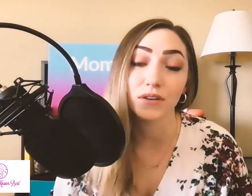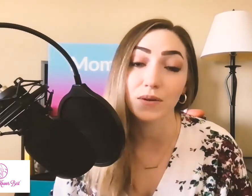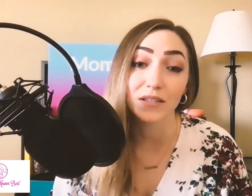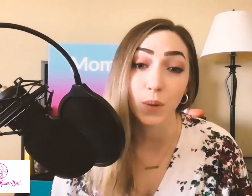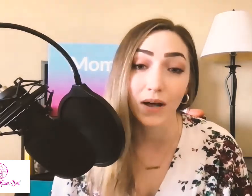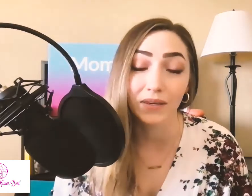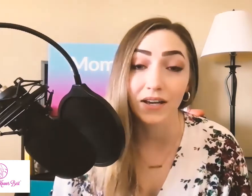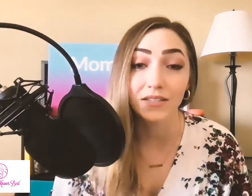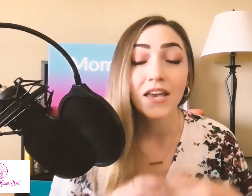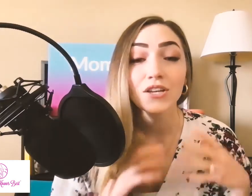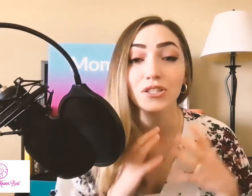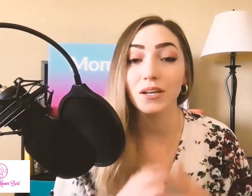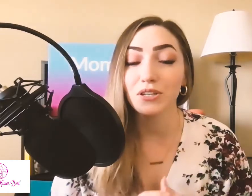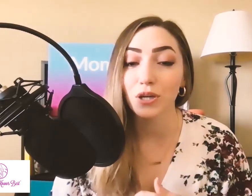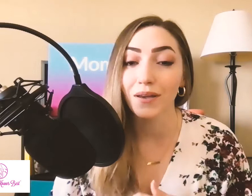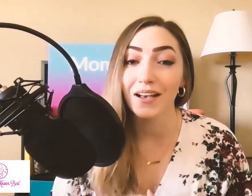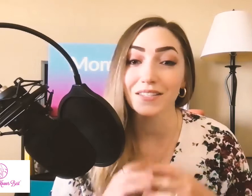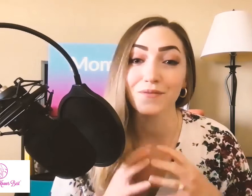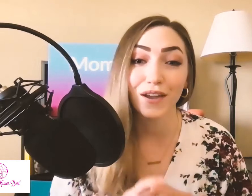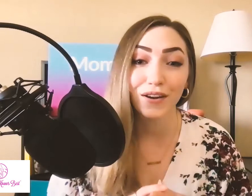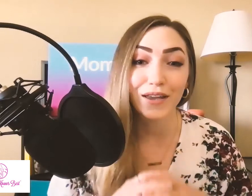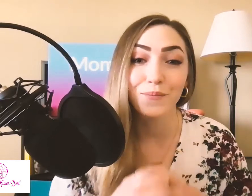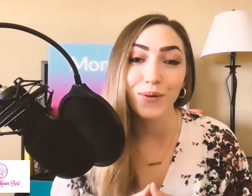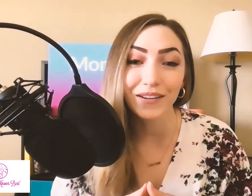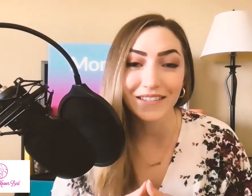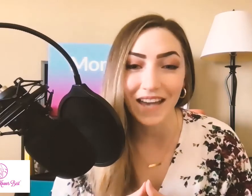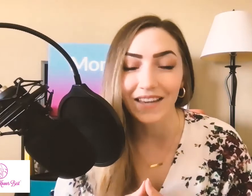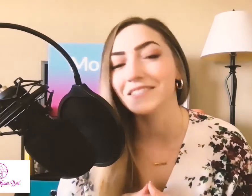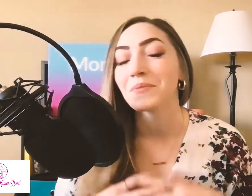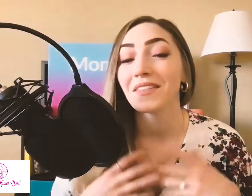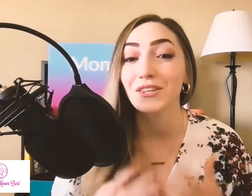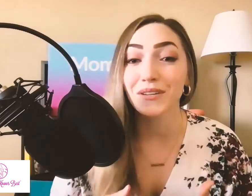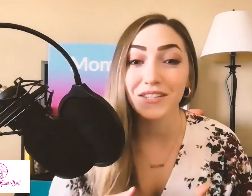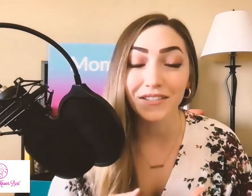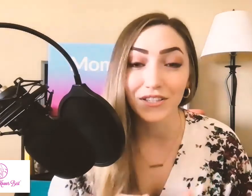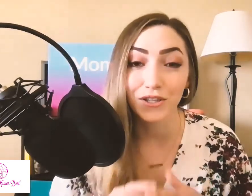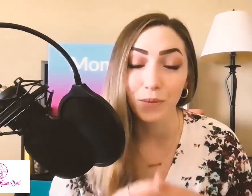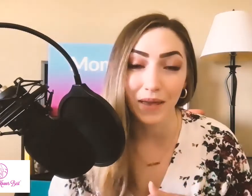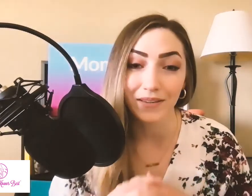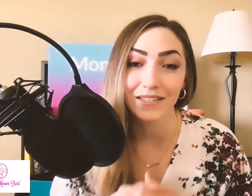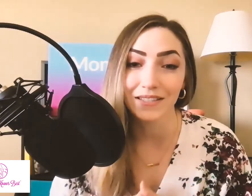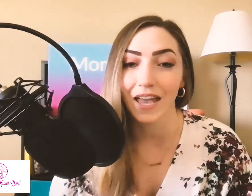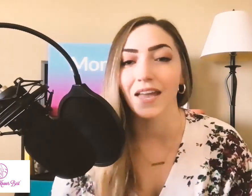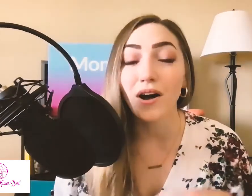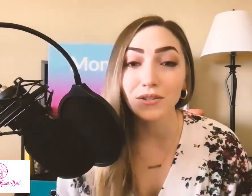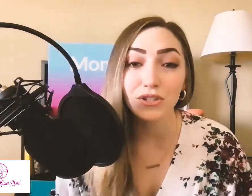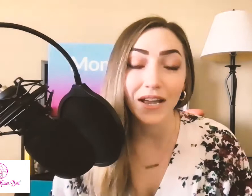video as well, because she's going to be showing us some very important signs that you can start teaching your baby today. Also check out